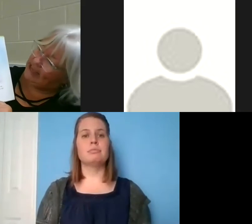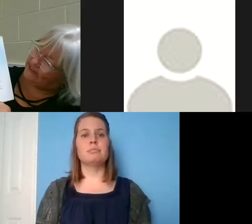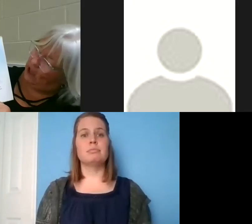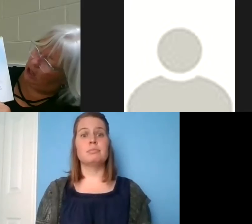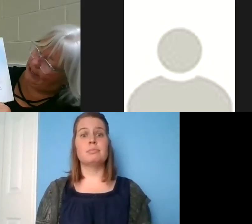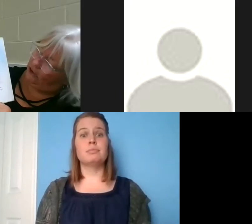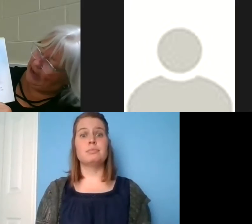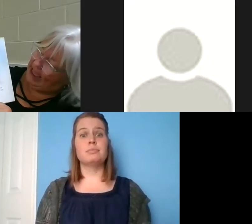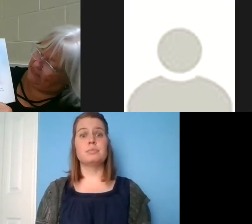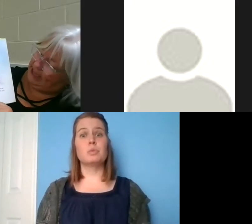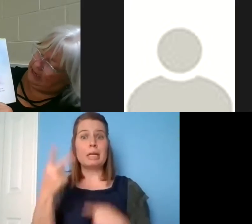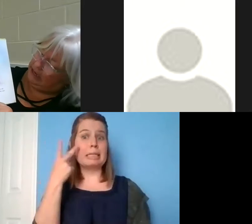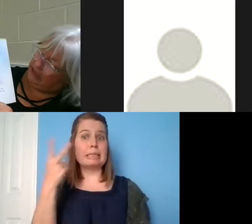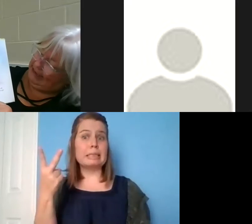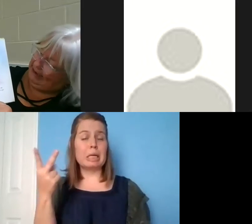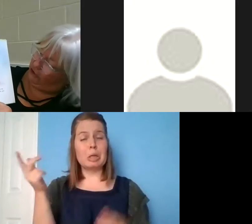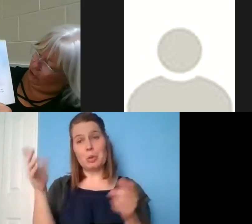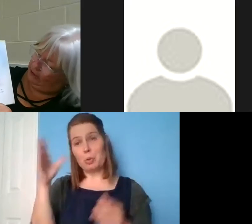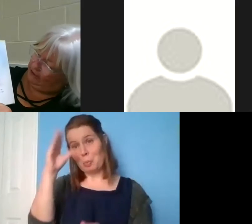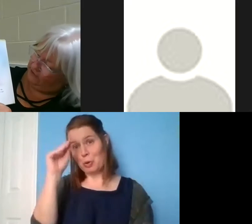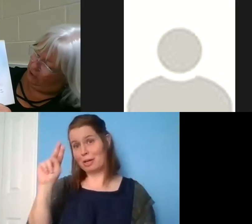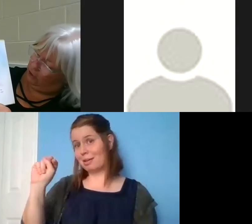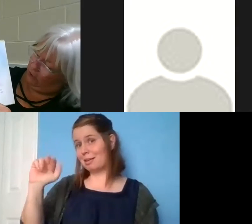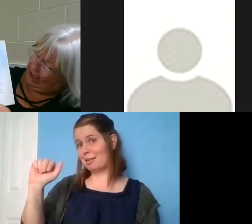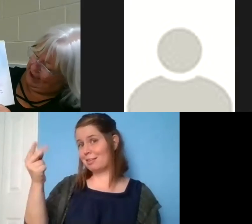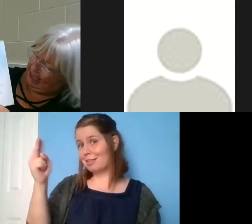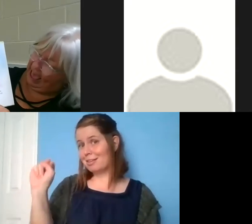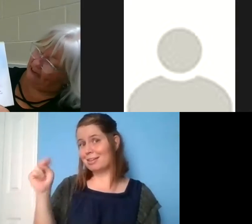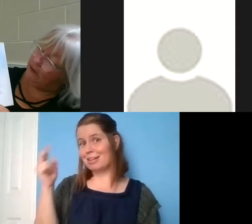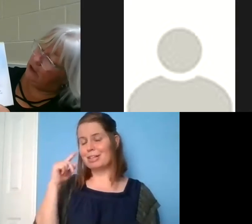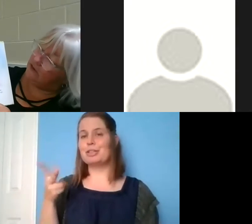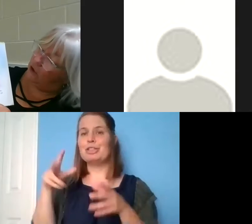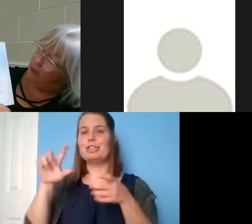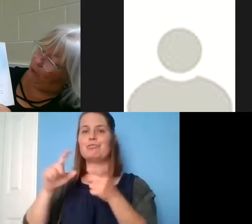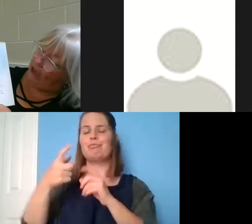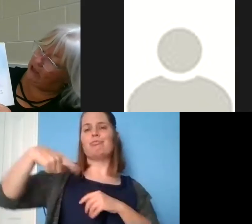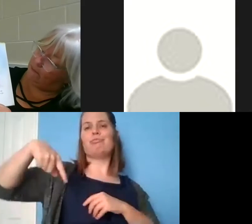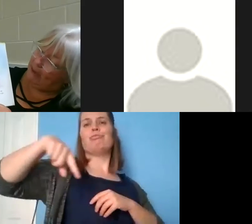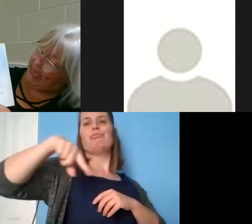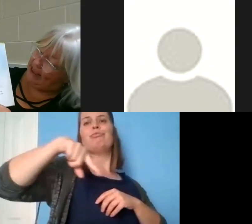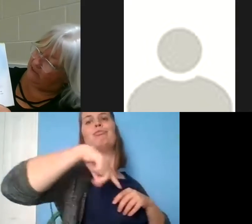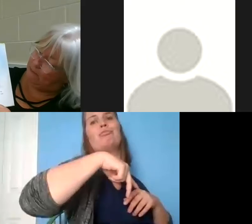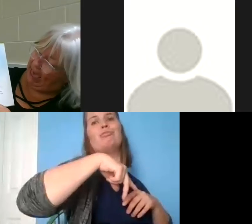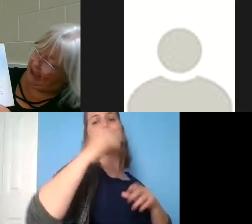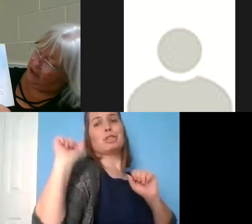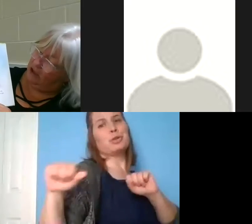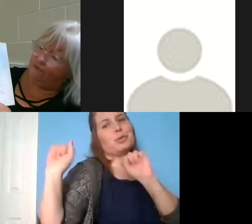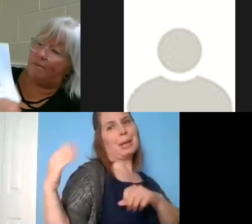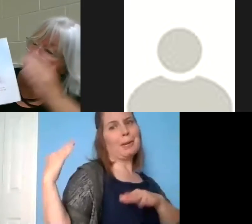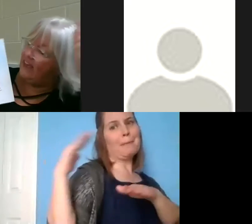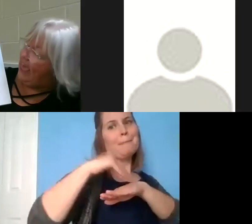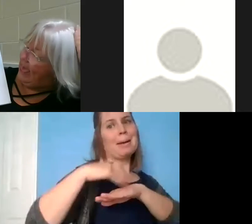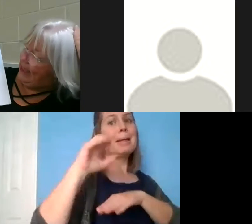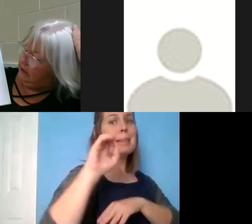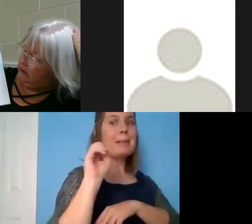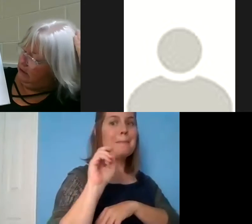When he saw little Nathan, he turned a circle and a half so the boy could pet his back from